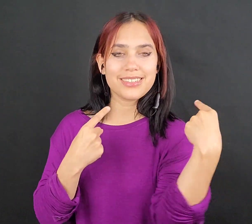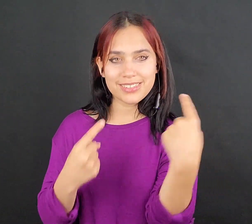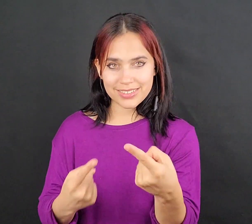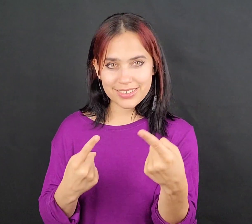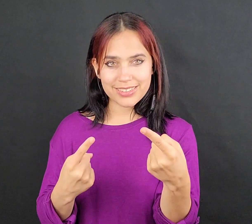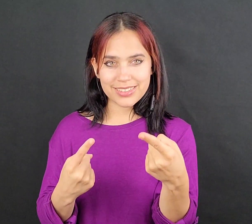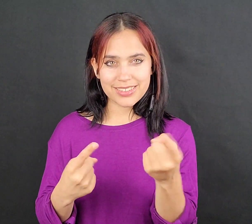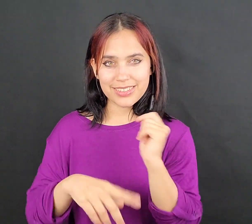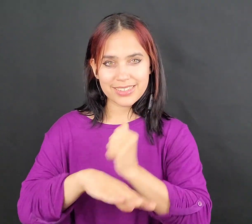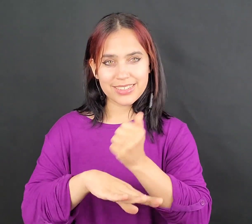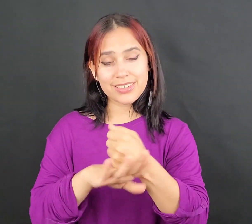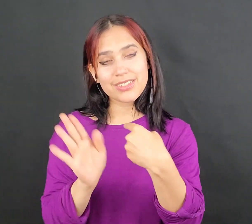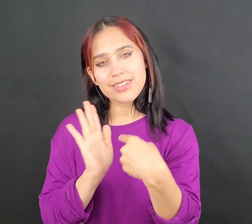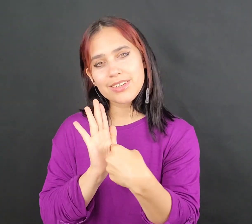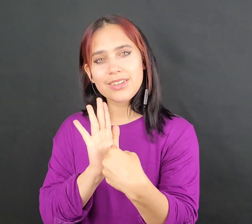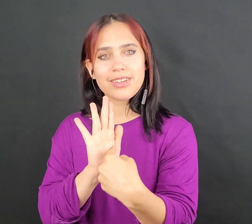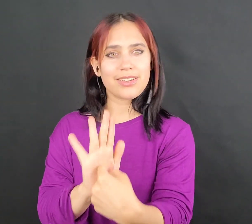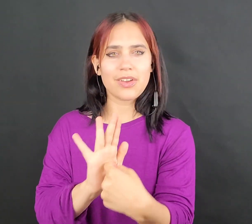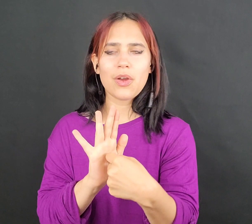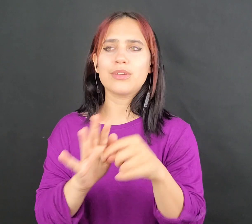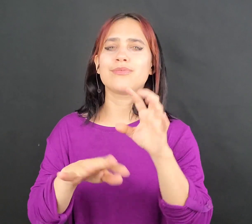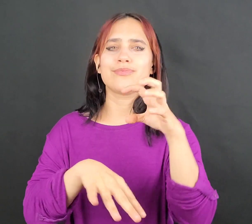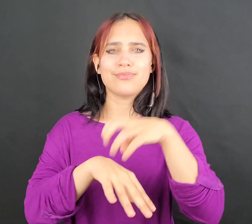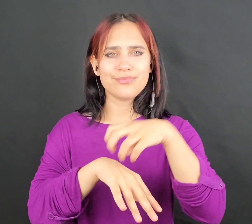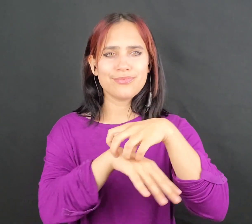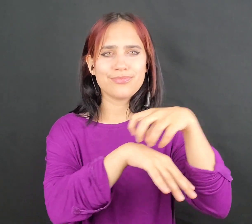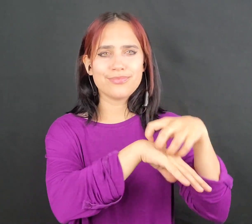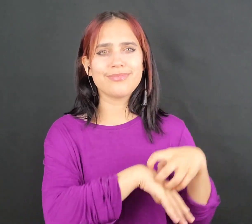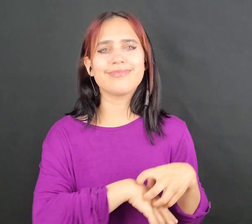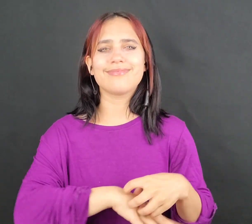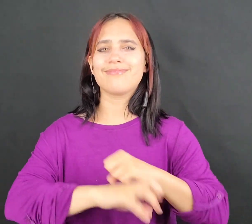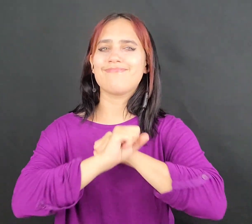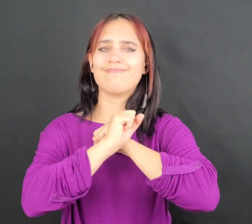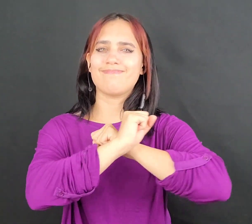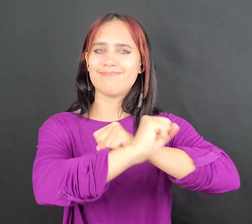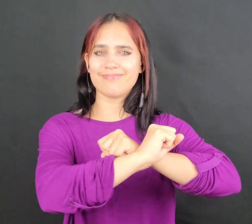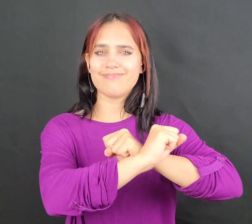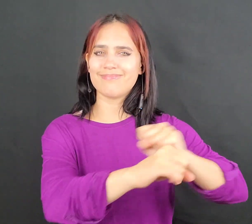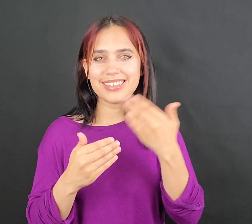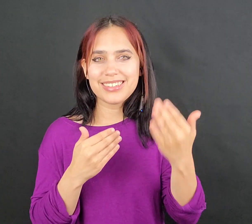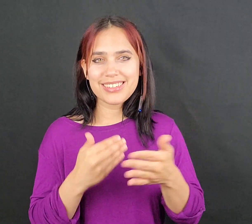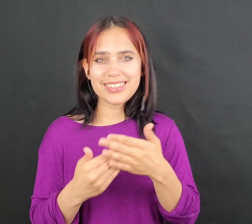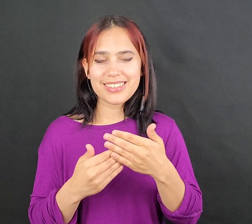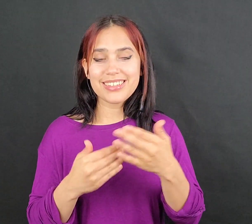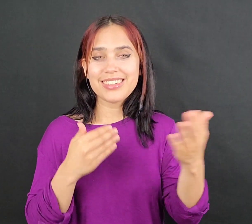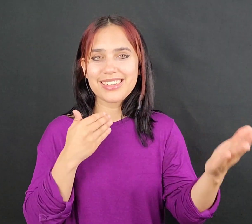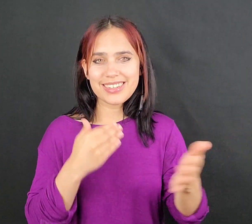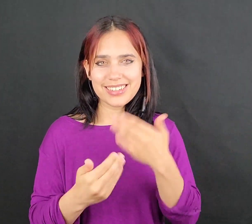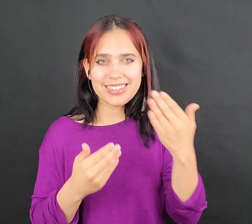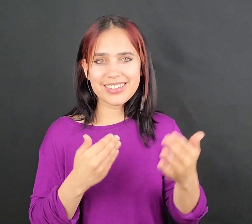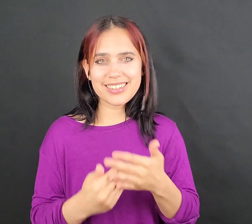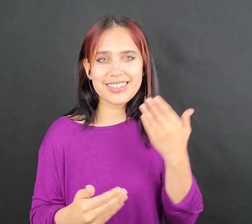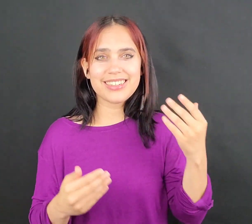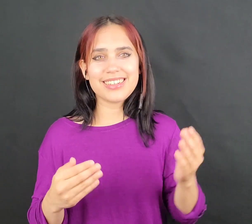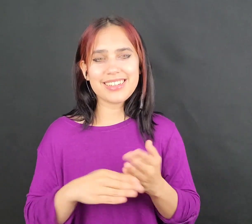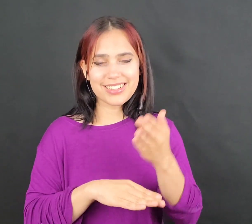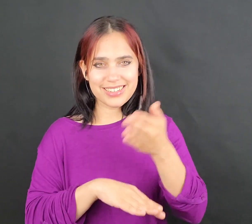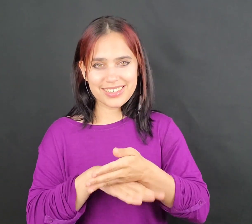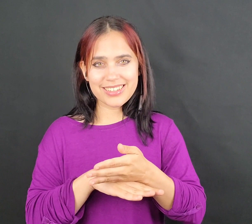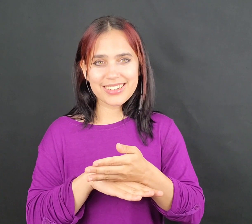formations. They are usually made of needle-form calcite and aragonite. They can be easily crushed or broken by the